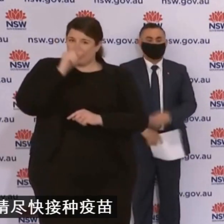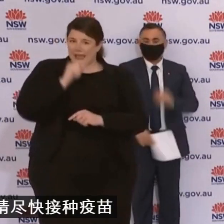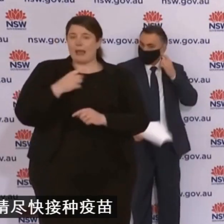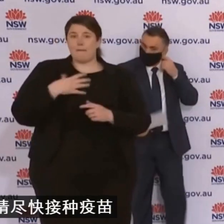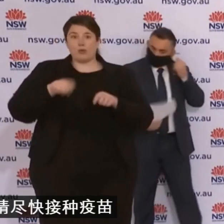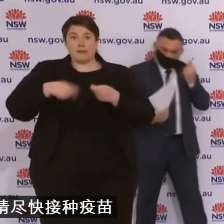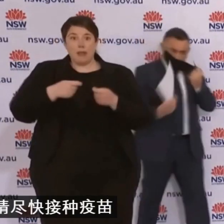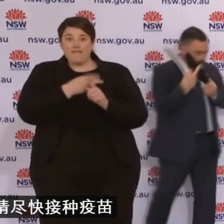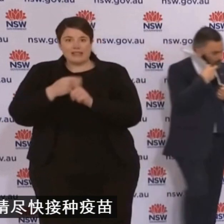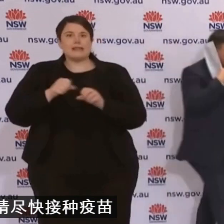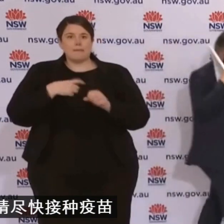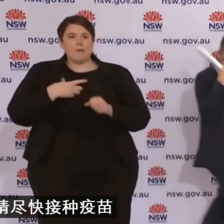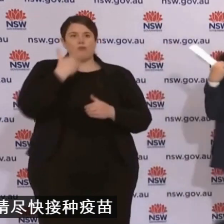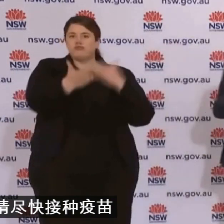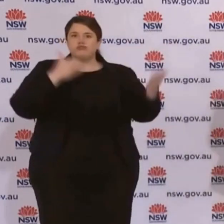possible.